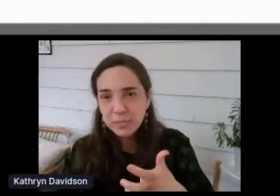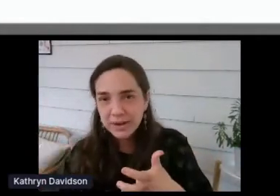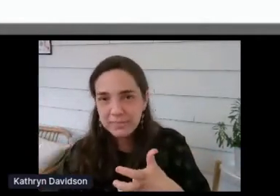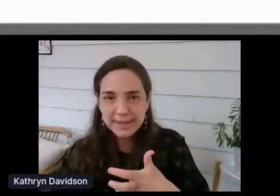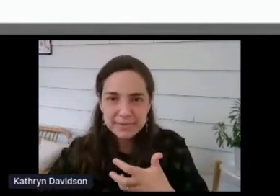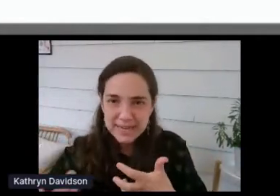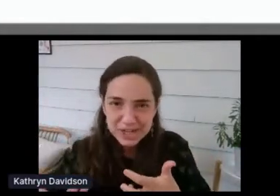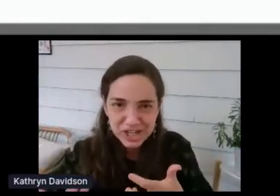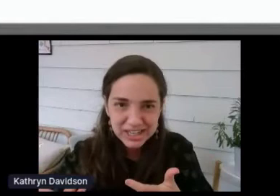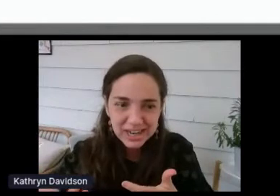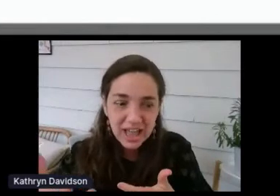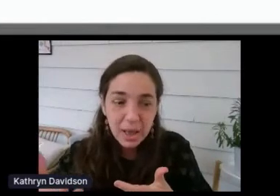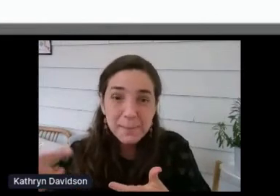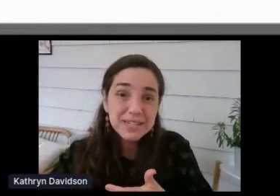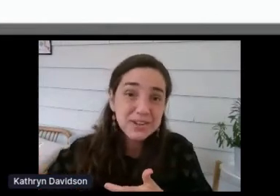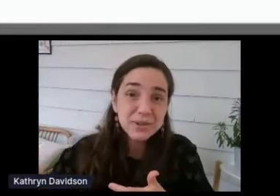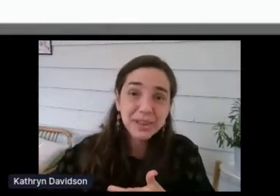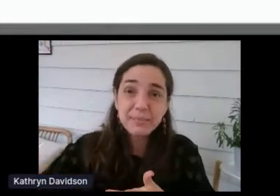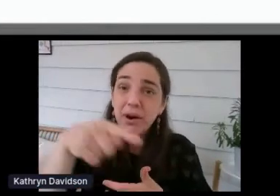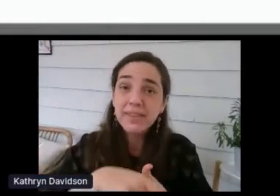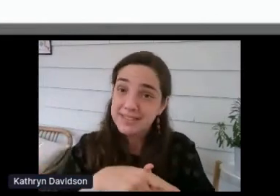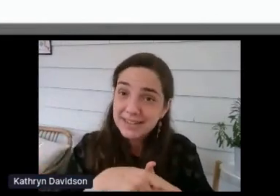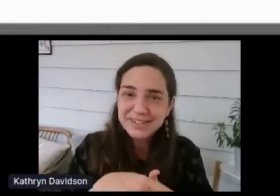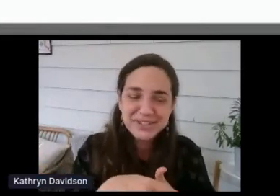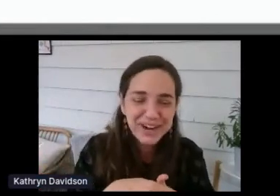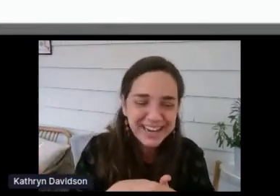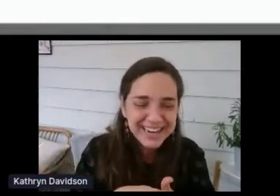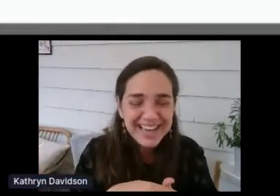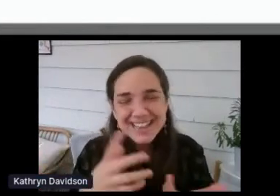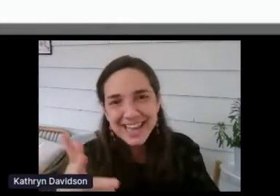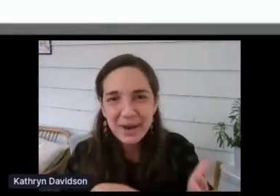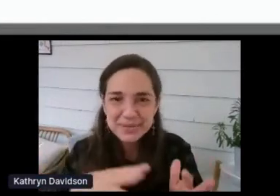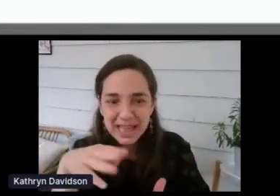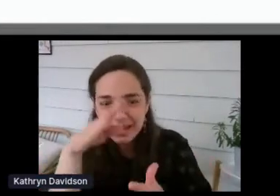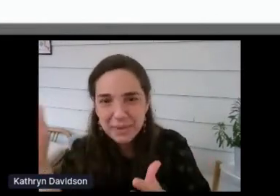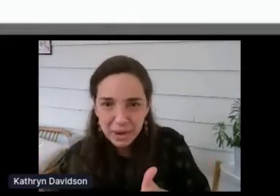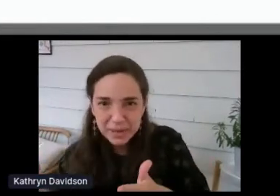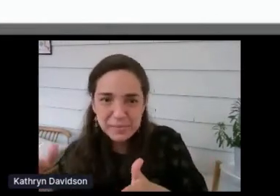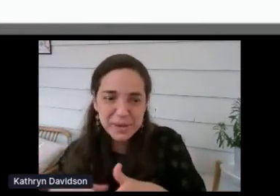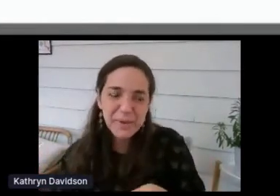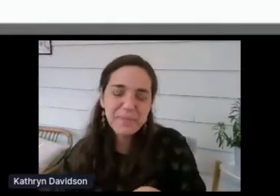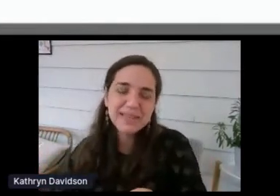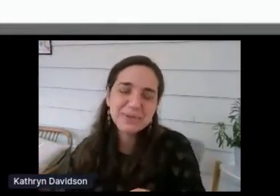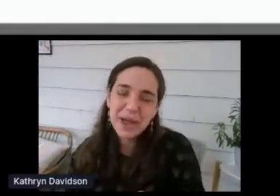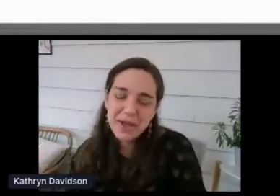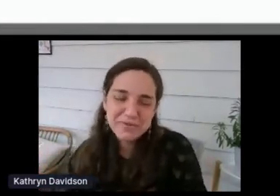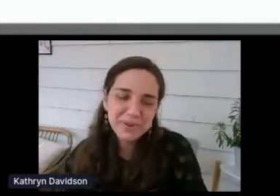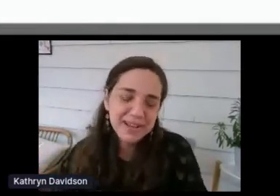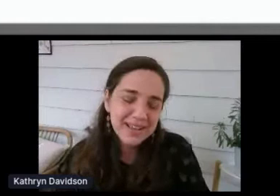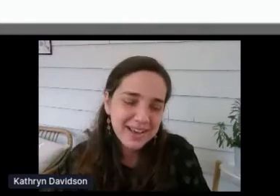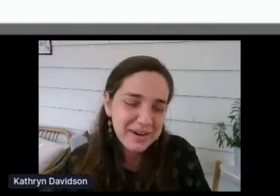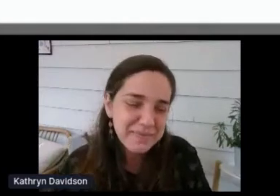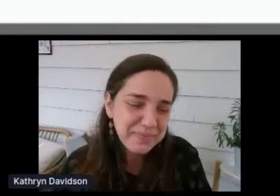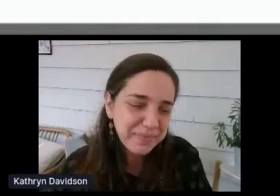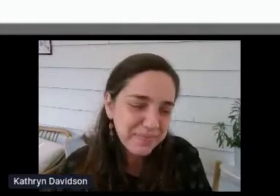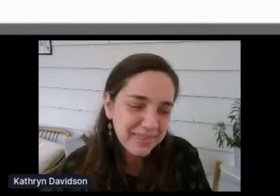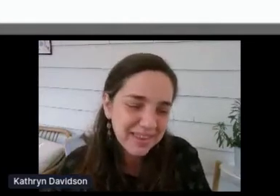are interpreting my imitation, but it's also like part of that sentence, right? The cat was like meow, meow, meow. And so I have